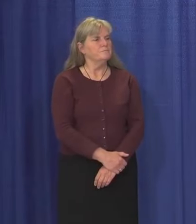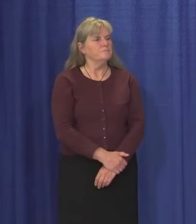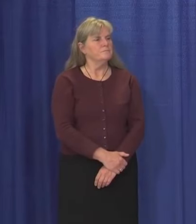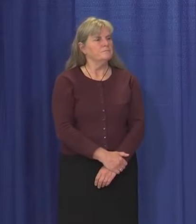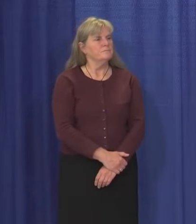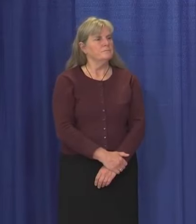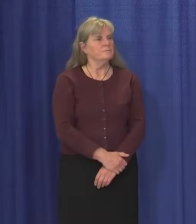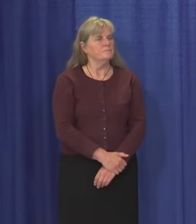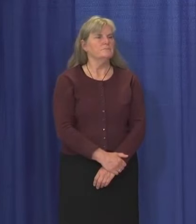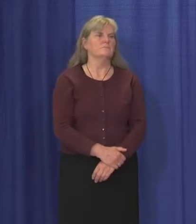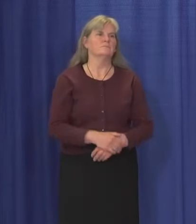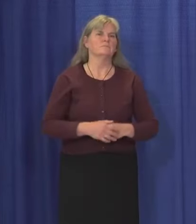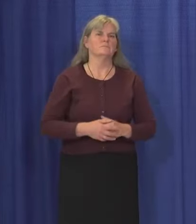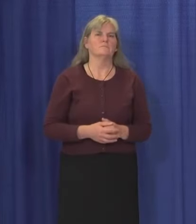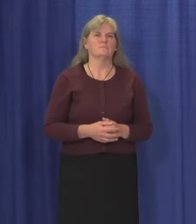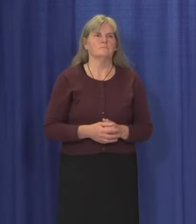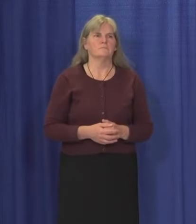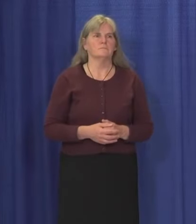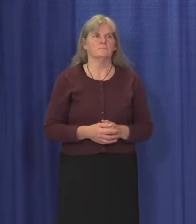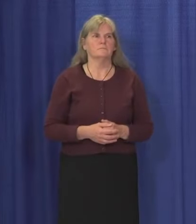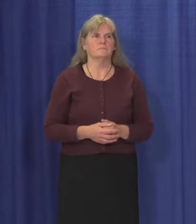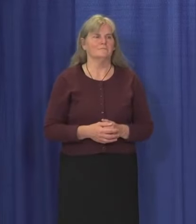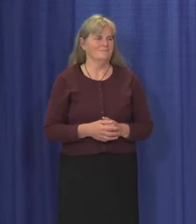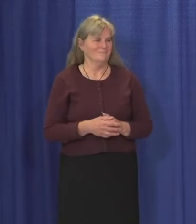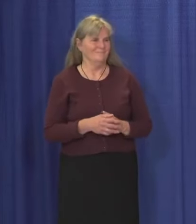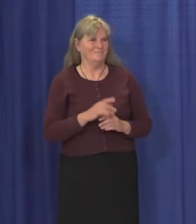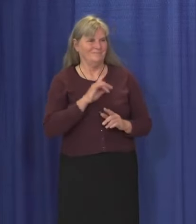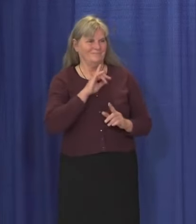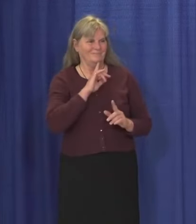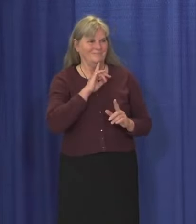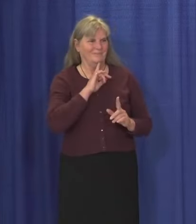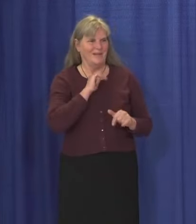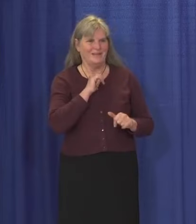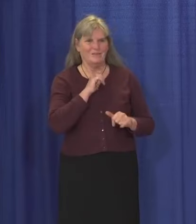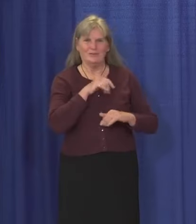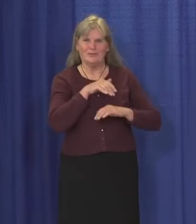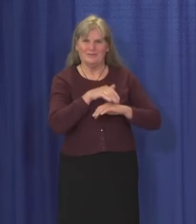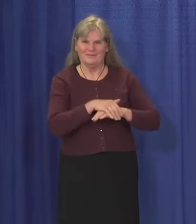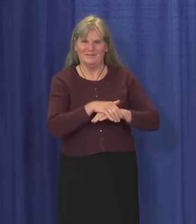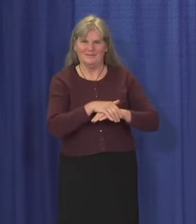sûr. Would you like me to? Yes, please.